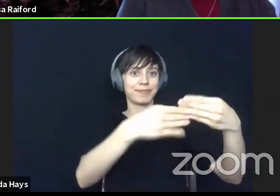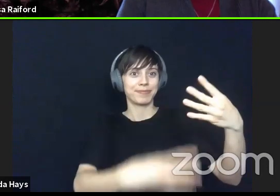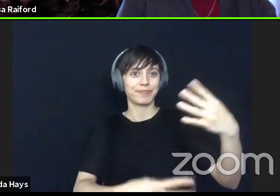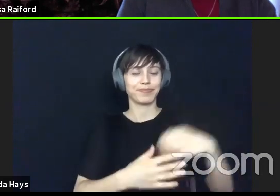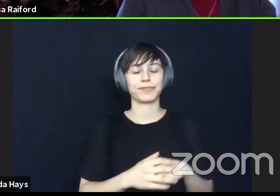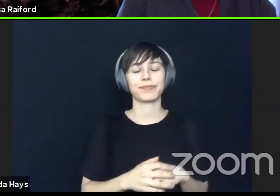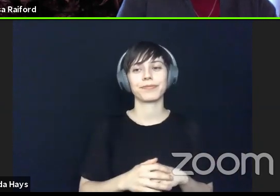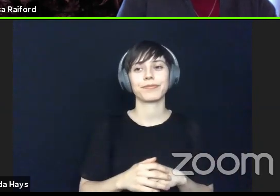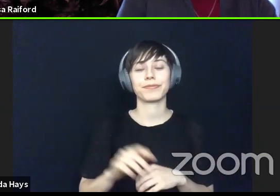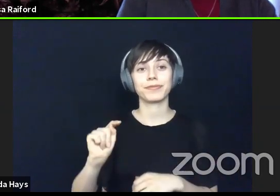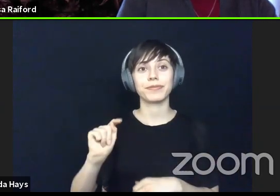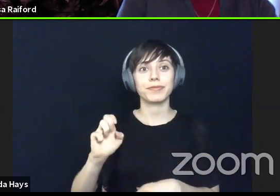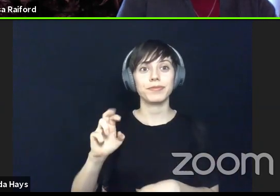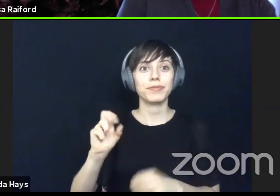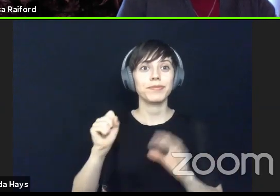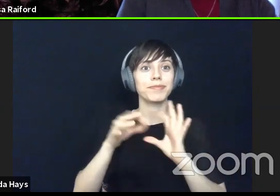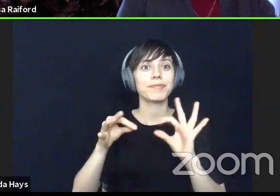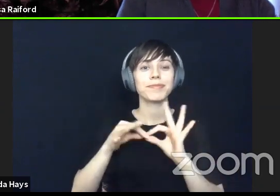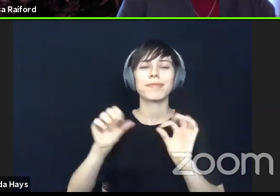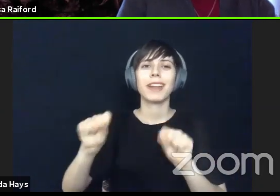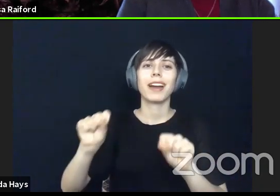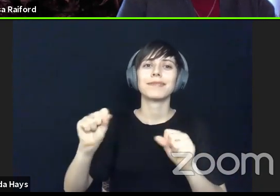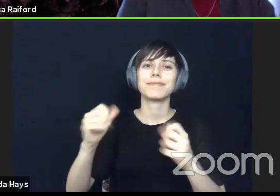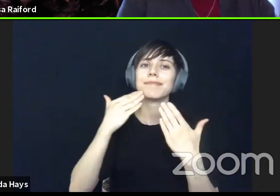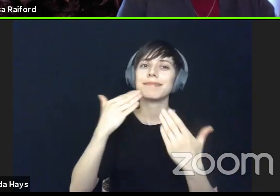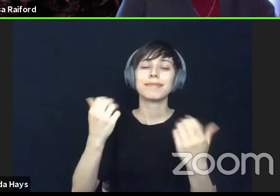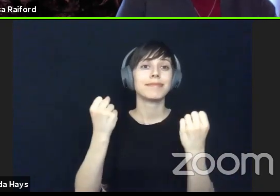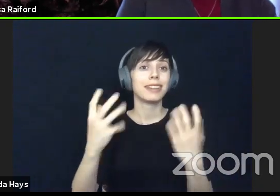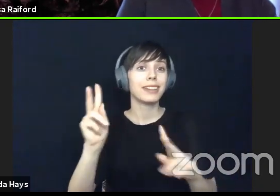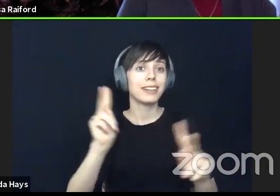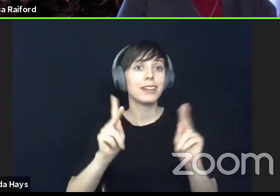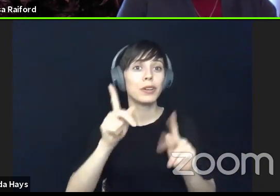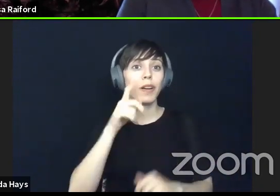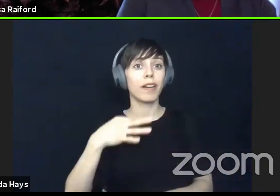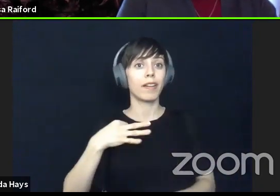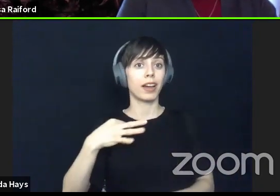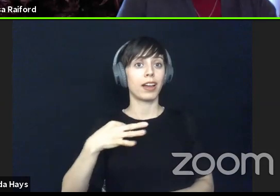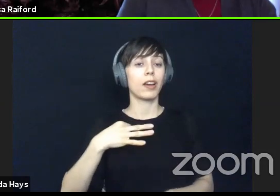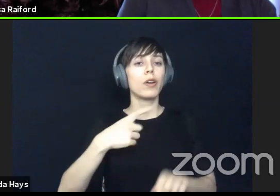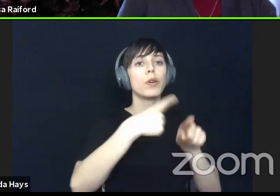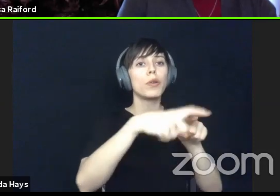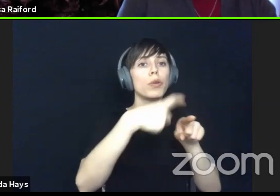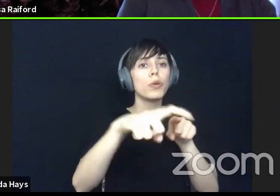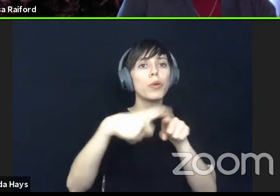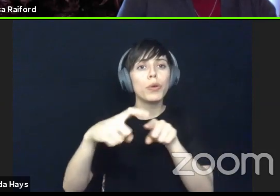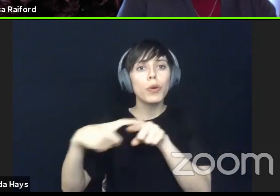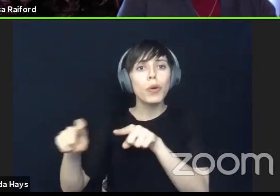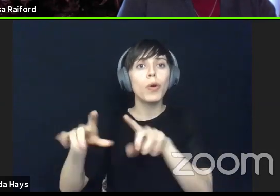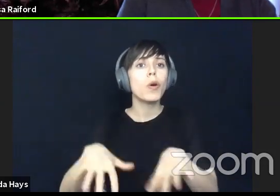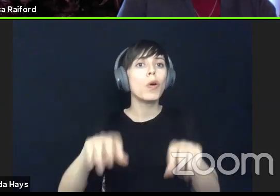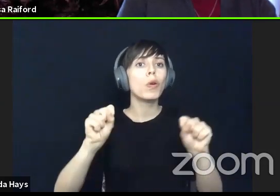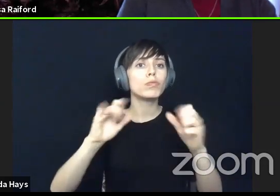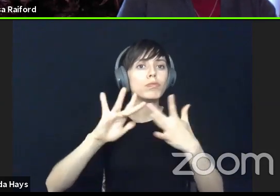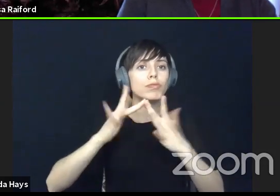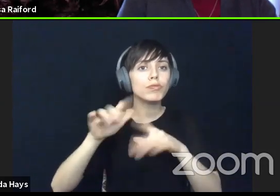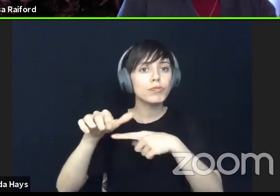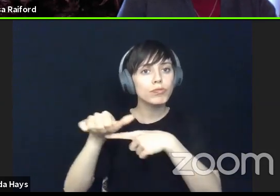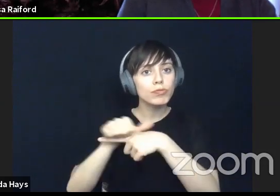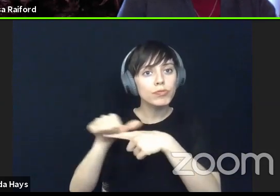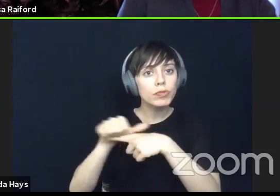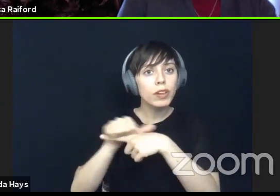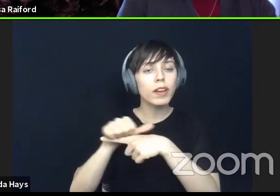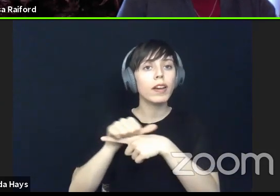many people volunteering. And I know right now we have volunteers that are doing online training for people, utilizing Zoom